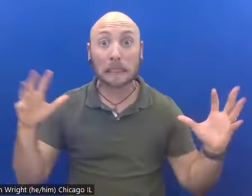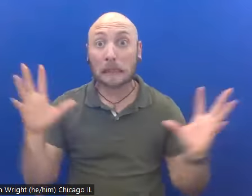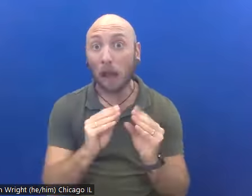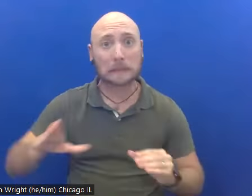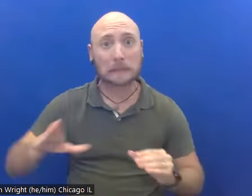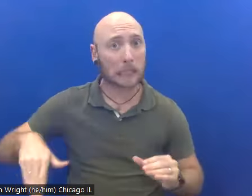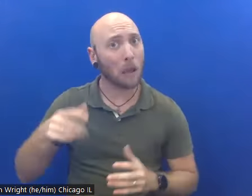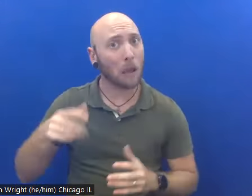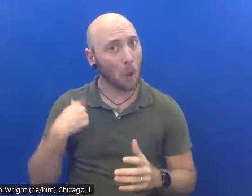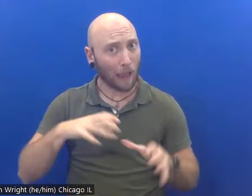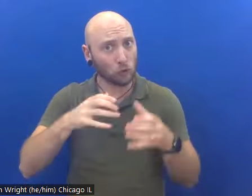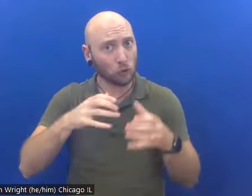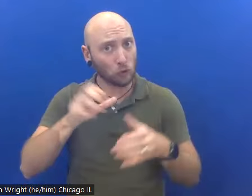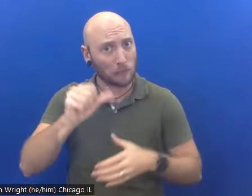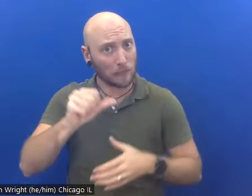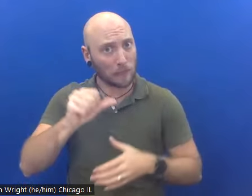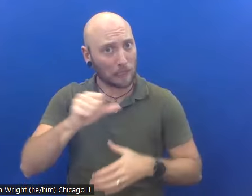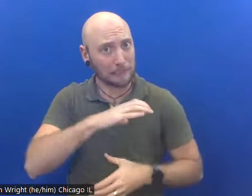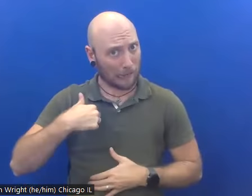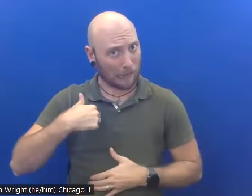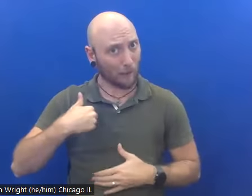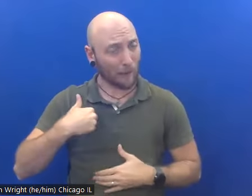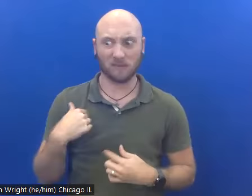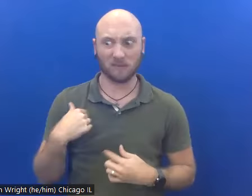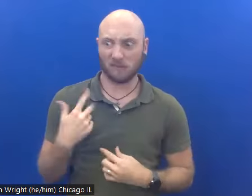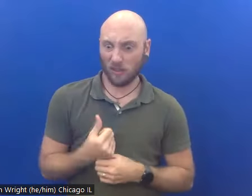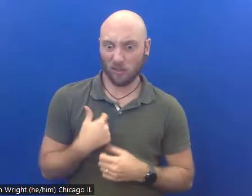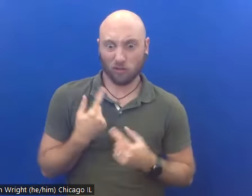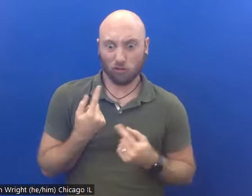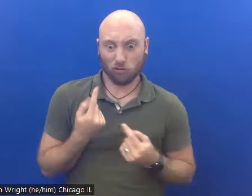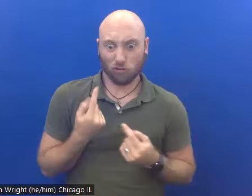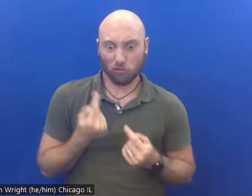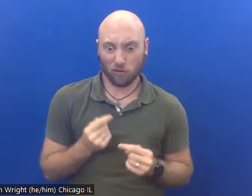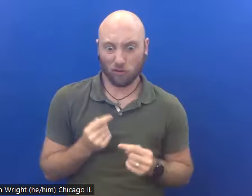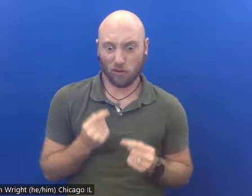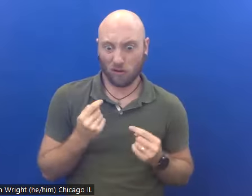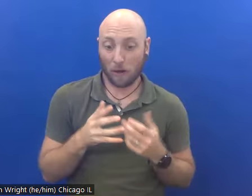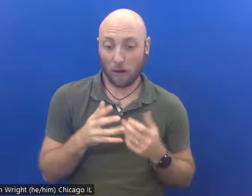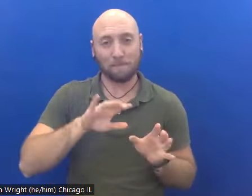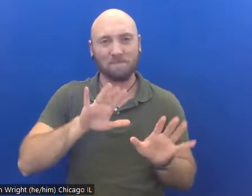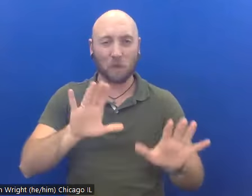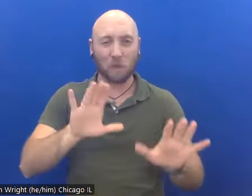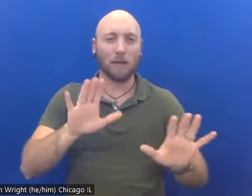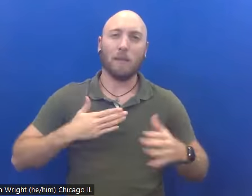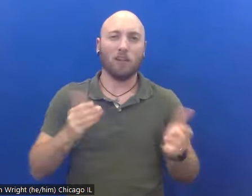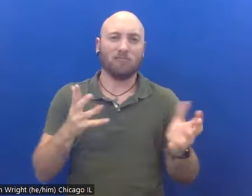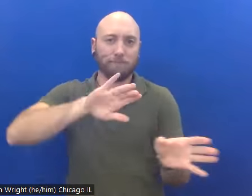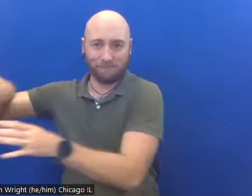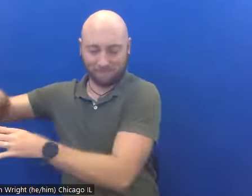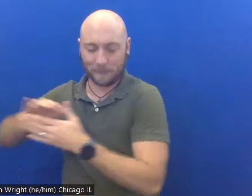in the making. I don't know. We're trying. I guess, but a little bit about what it was like.